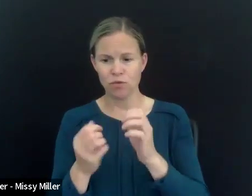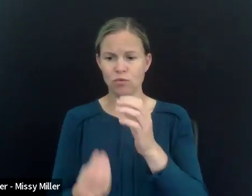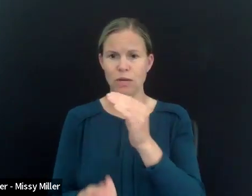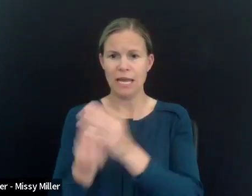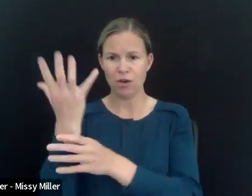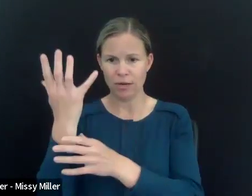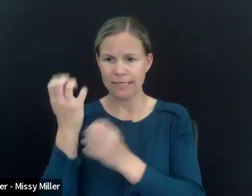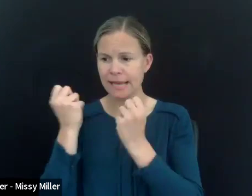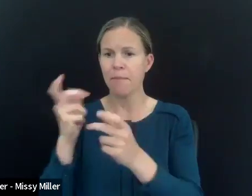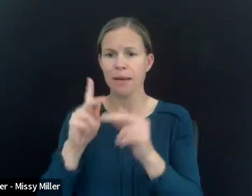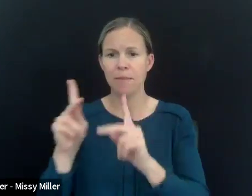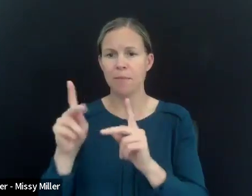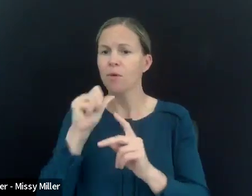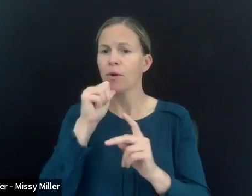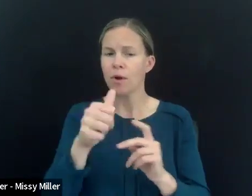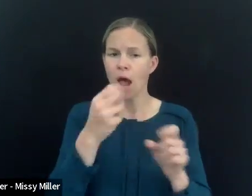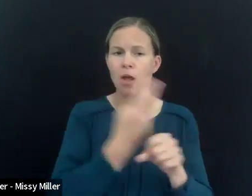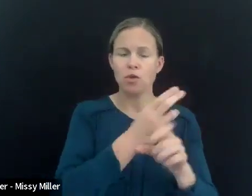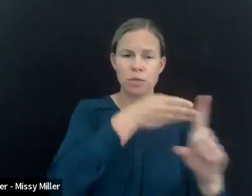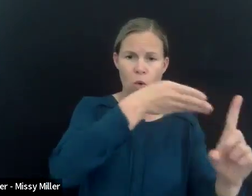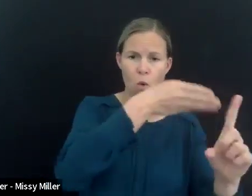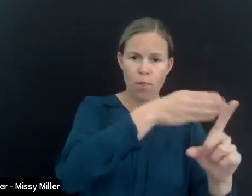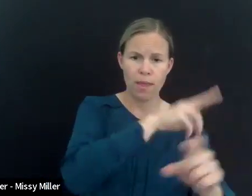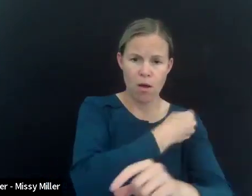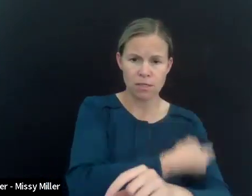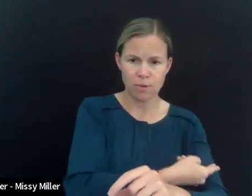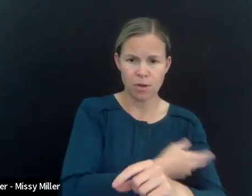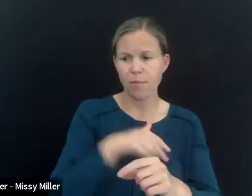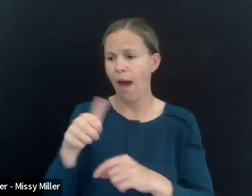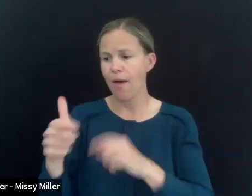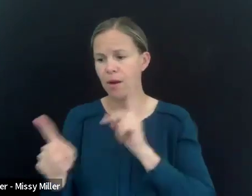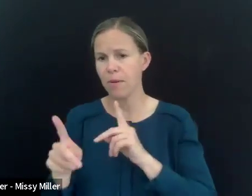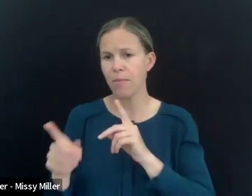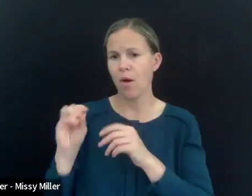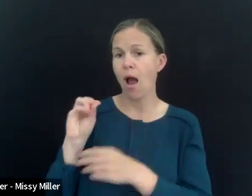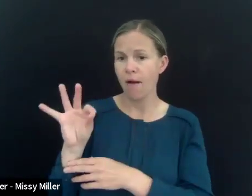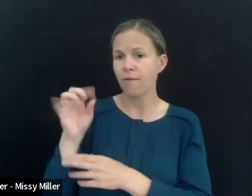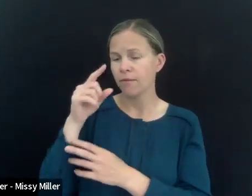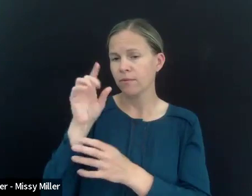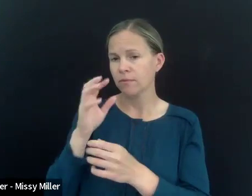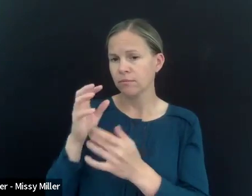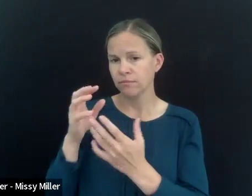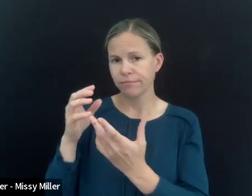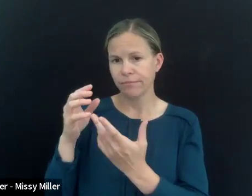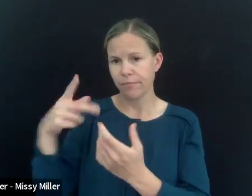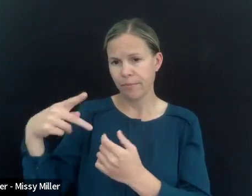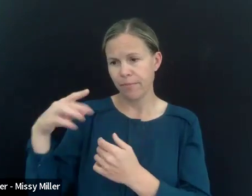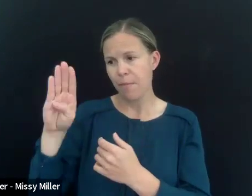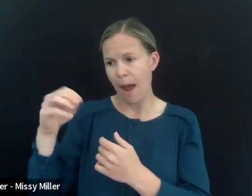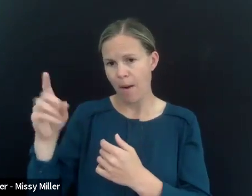for midwives, particularly midwives of color who were looking for preceptors to train them in out-of-hospital birth. So a lot